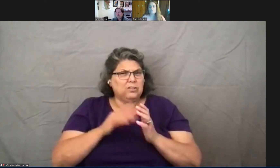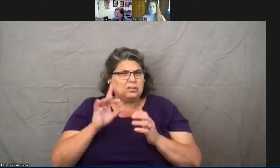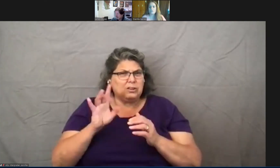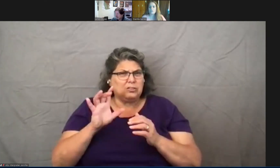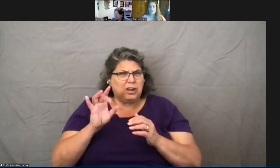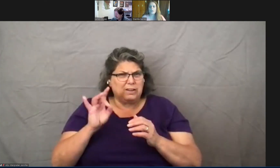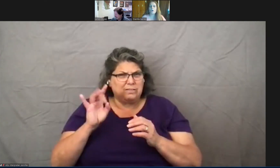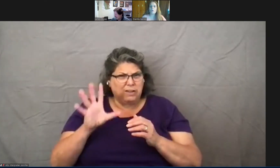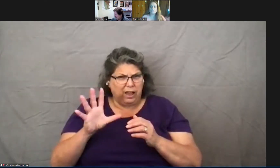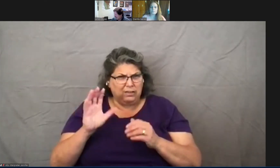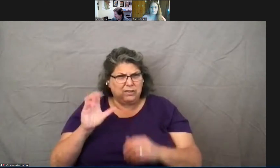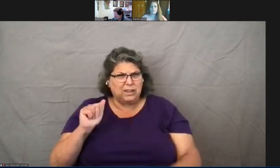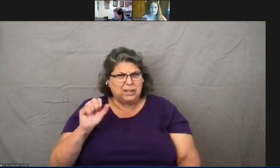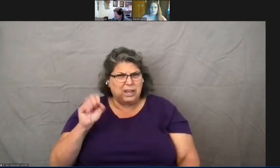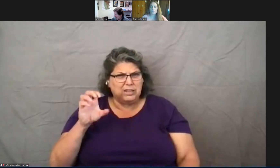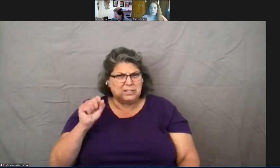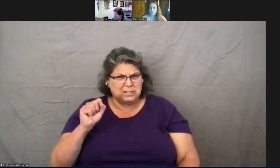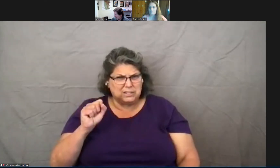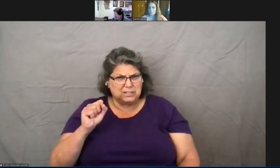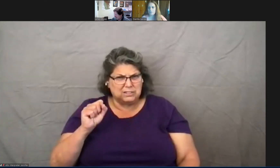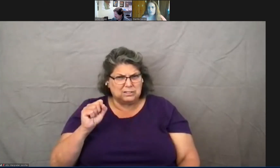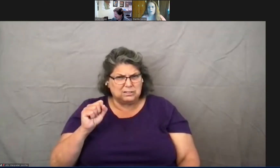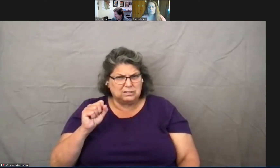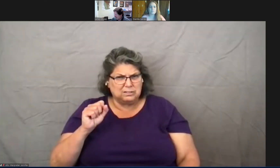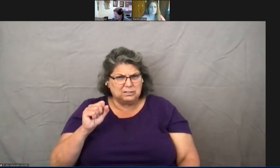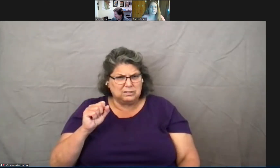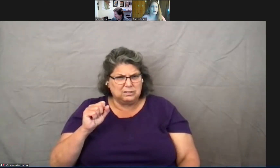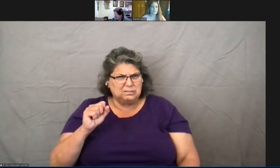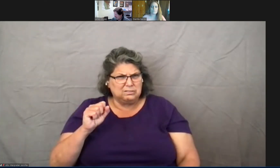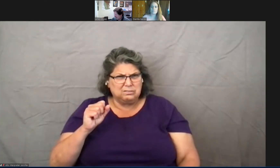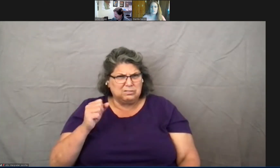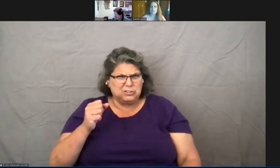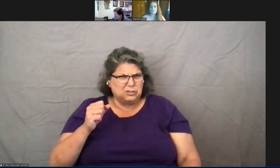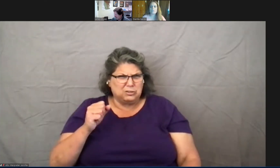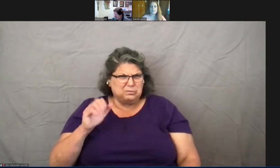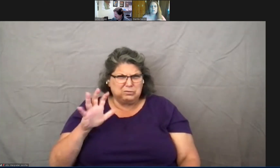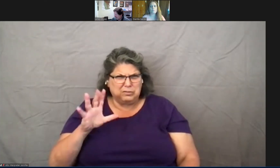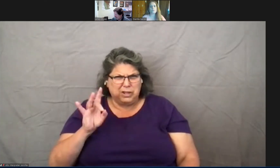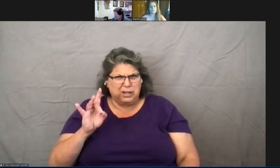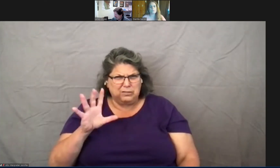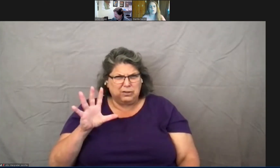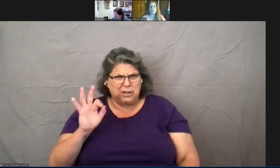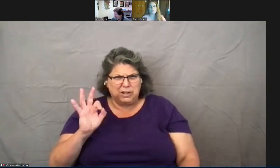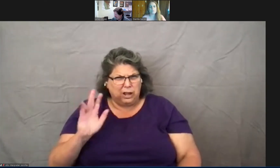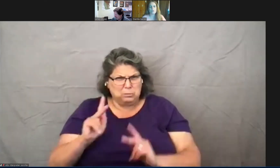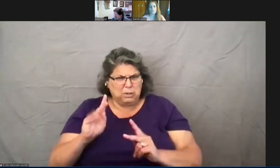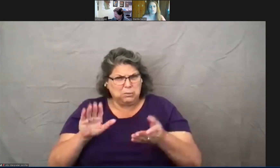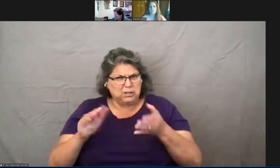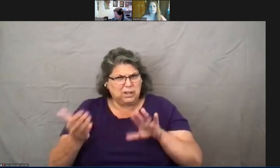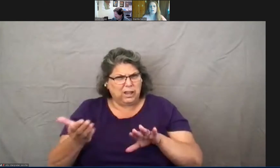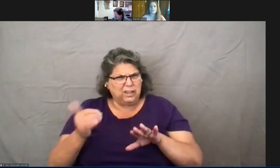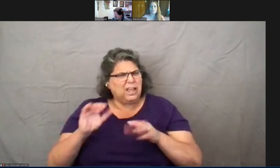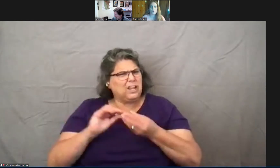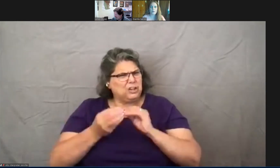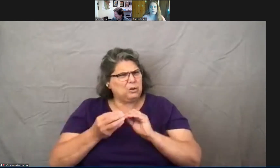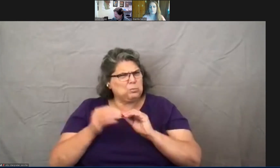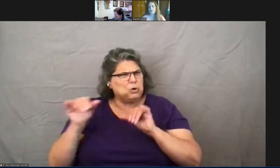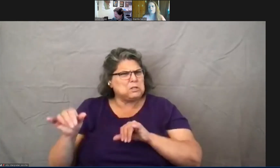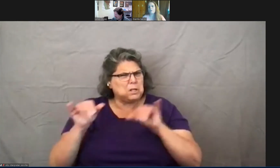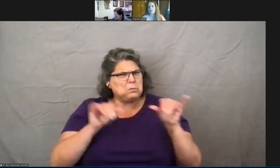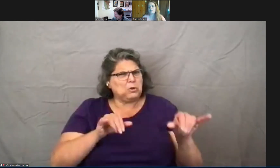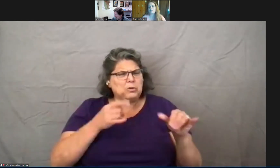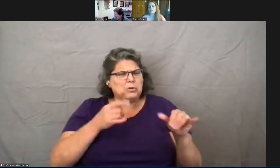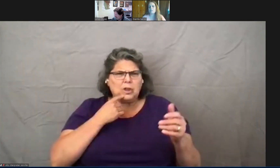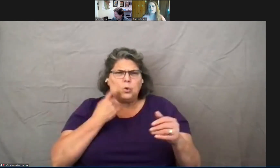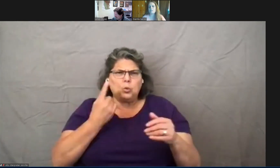cases, and I don't know here, 58, 59 fatalities. That number is kind of similar when you say 1 out of every